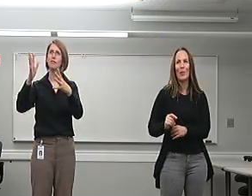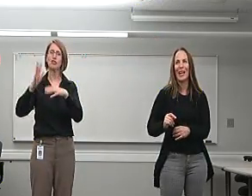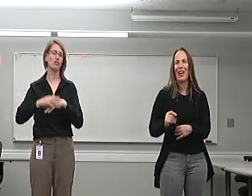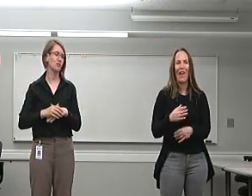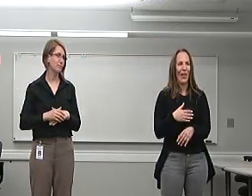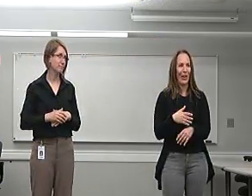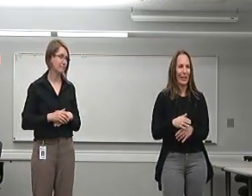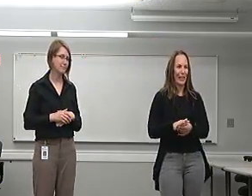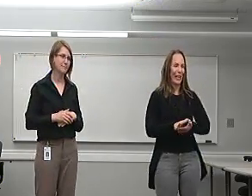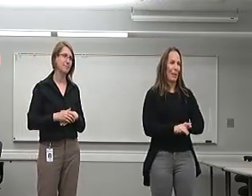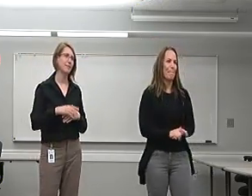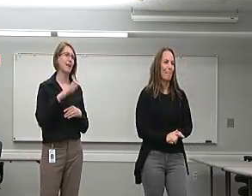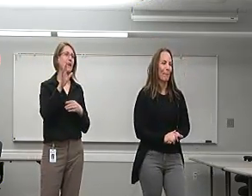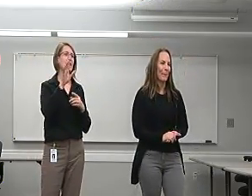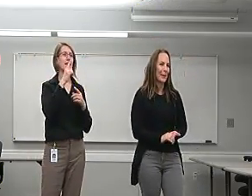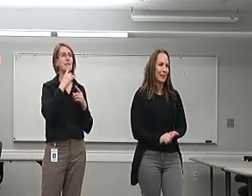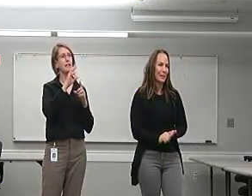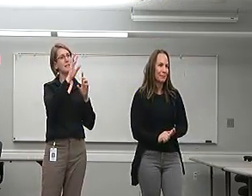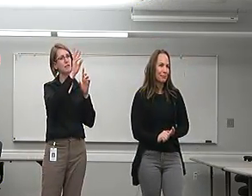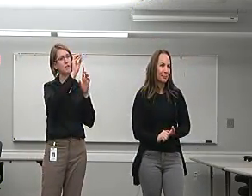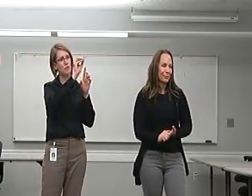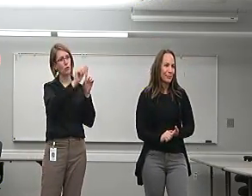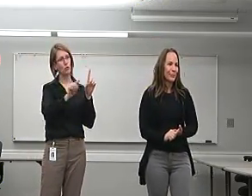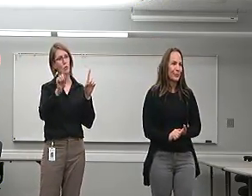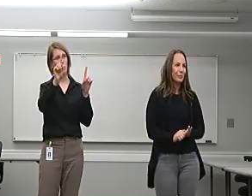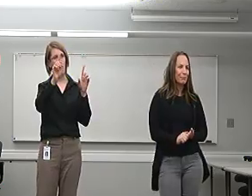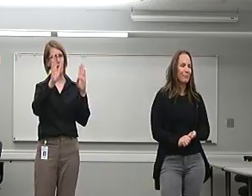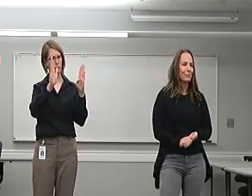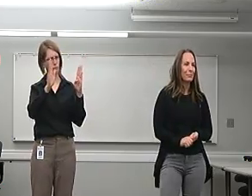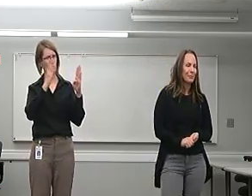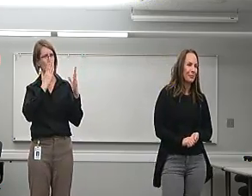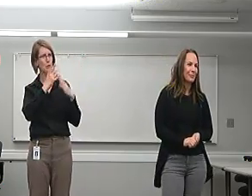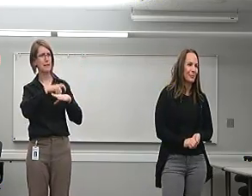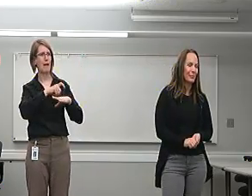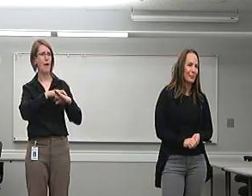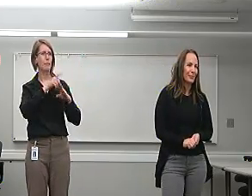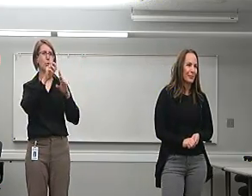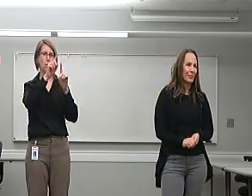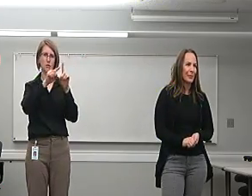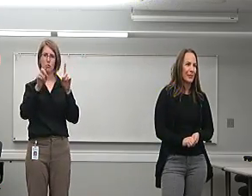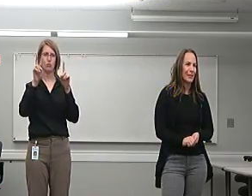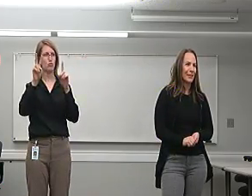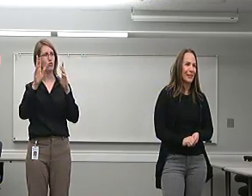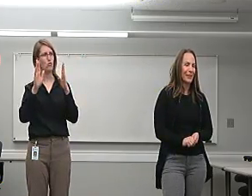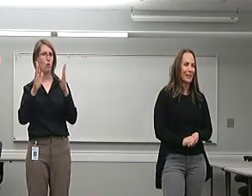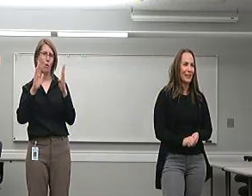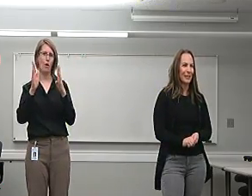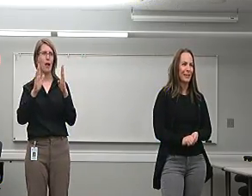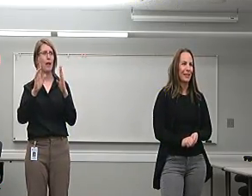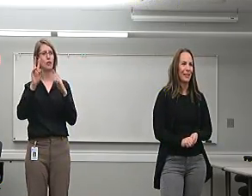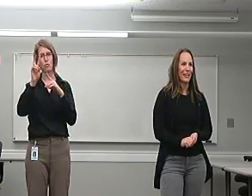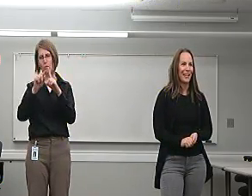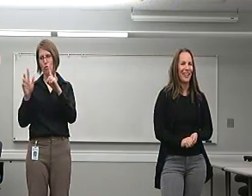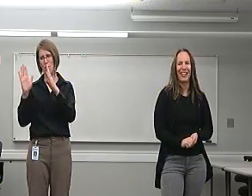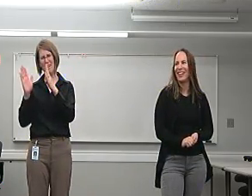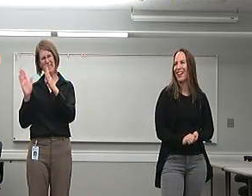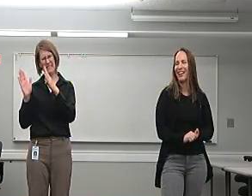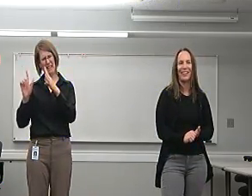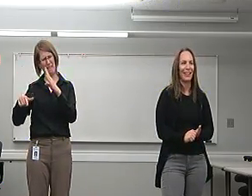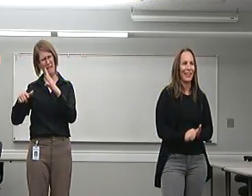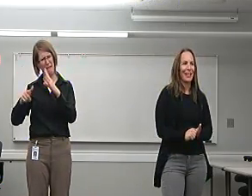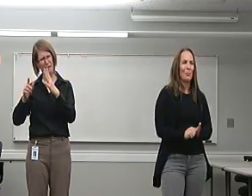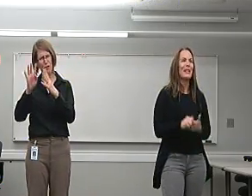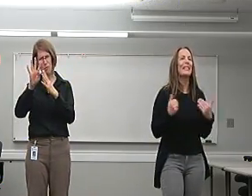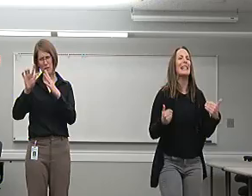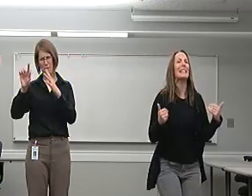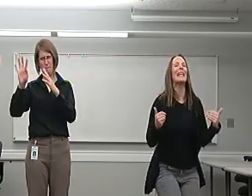1, pretty prime time, 1 to 2 when most kids are implanted, 2 to 3, we're getting on the late side, 3 to 4. That's What did I